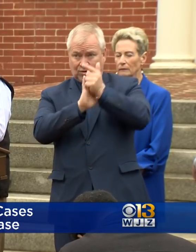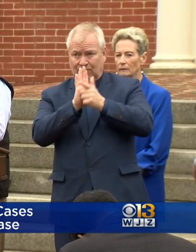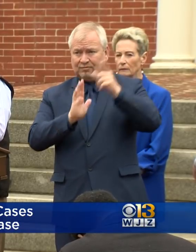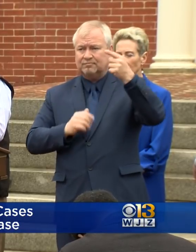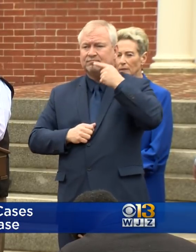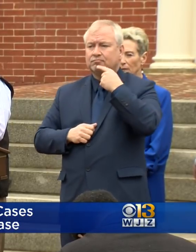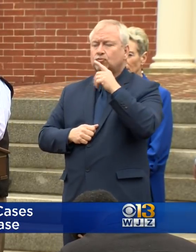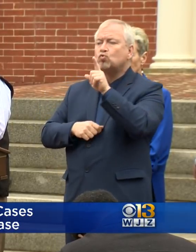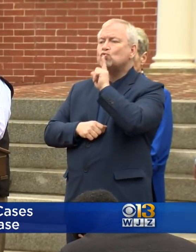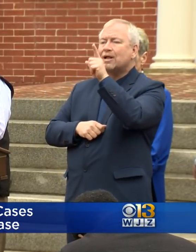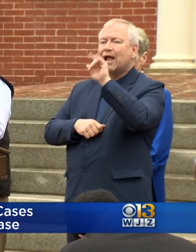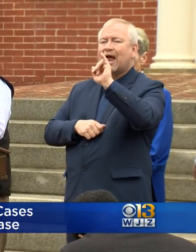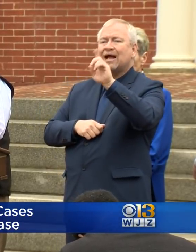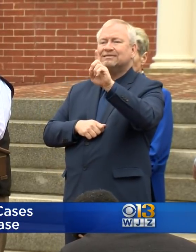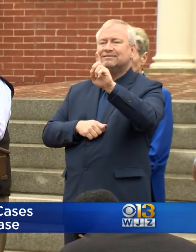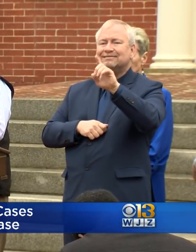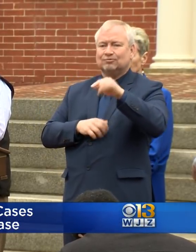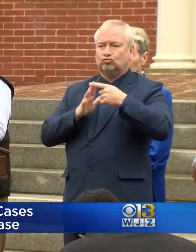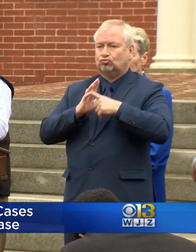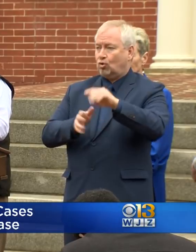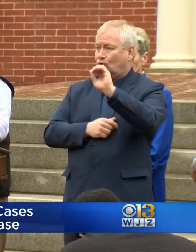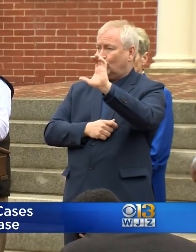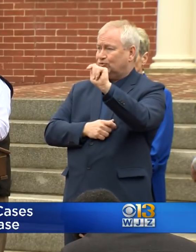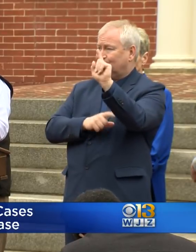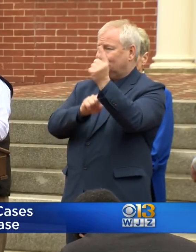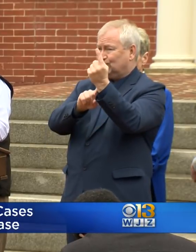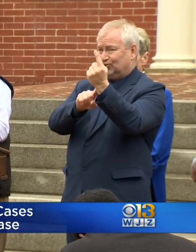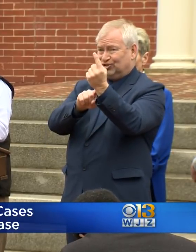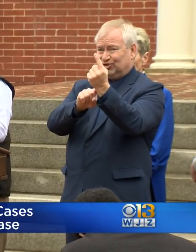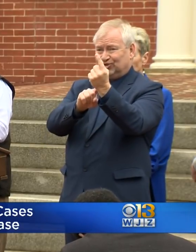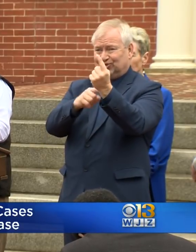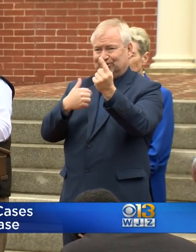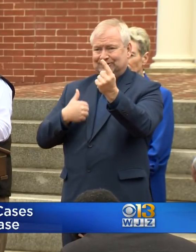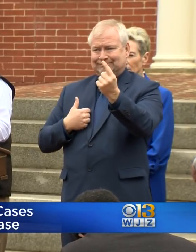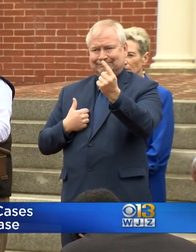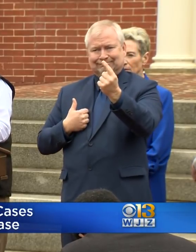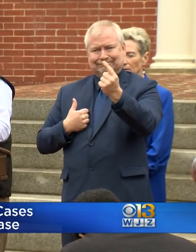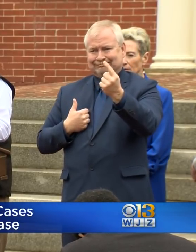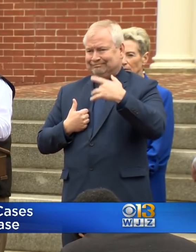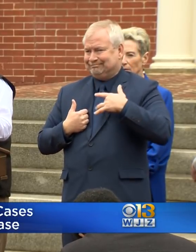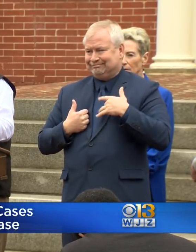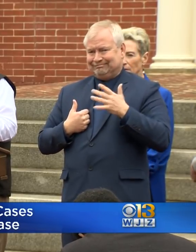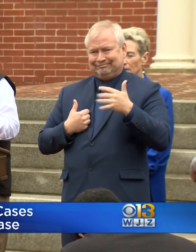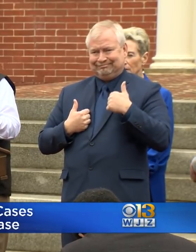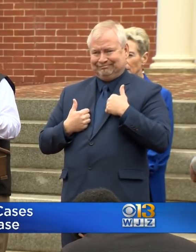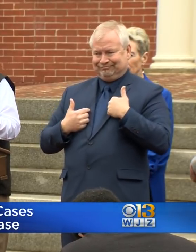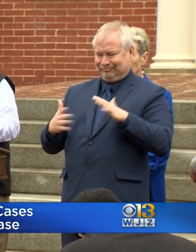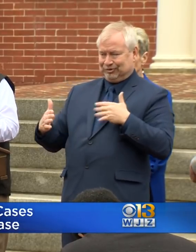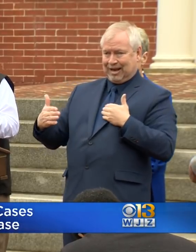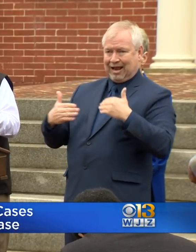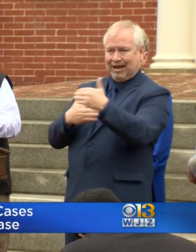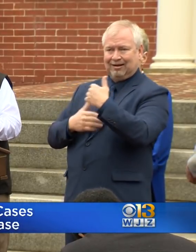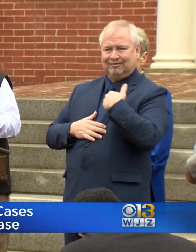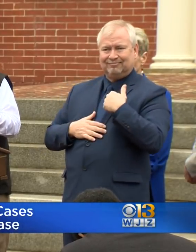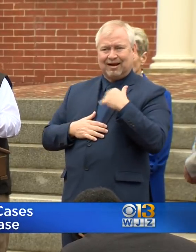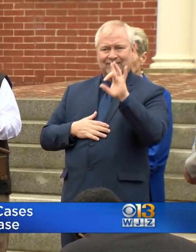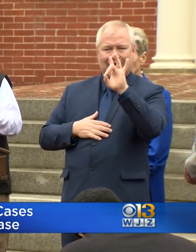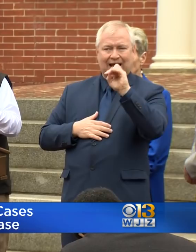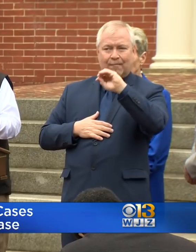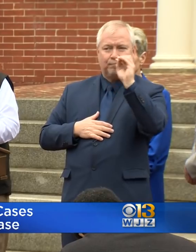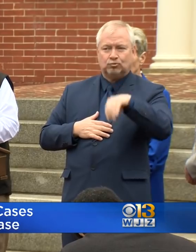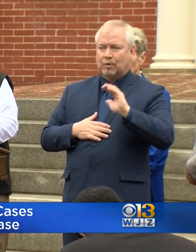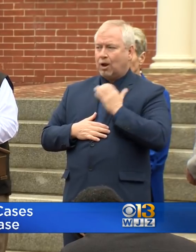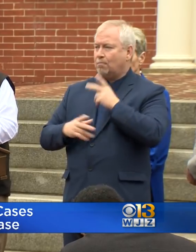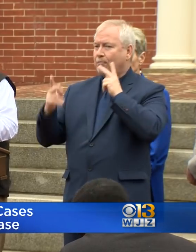1. We, I believe, are either number one or we're way ahead of almost anybody. We have something like 80% compliance